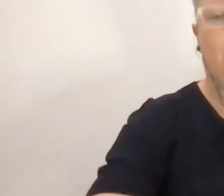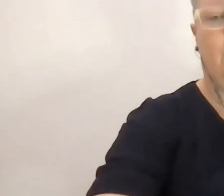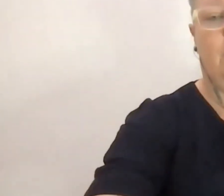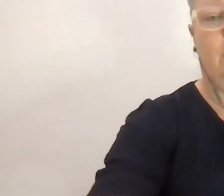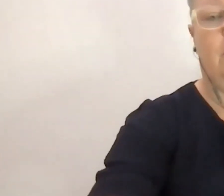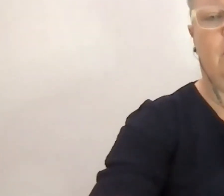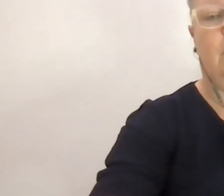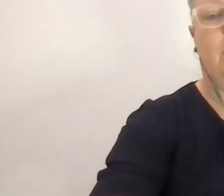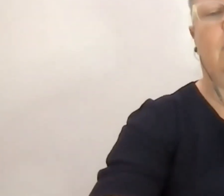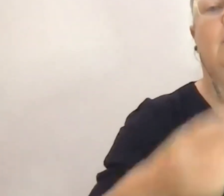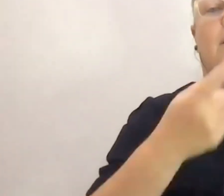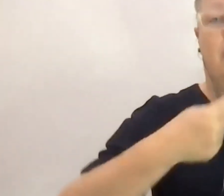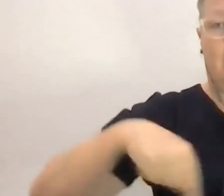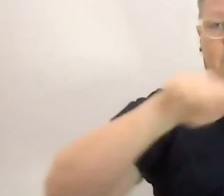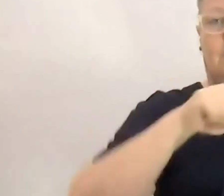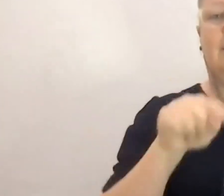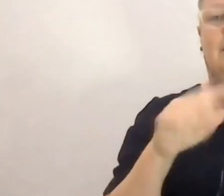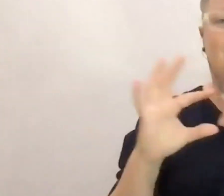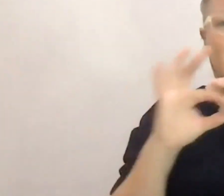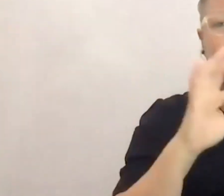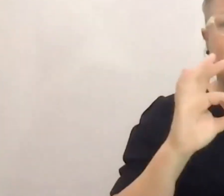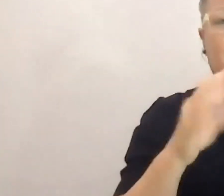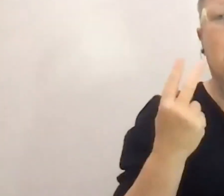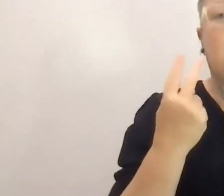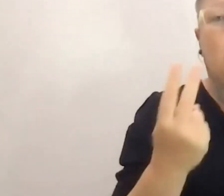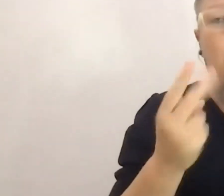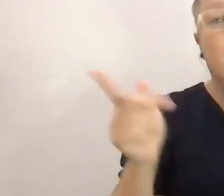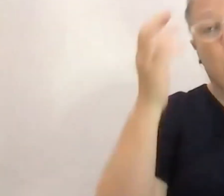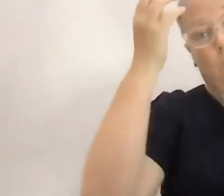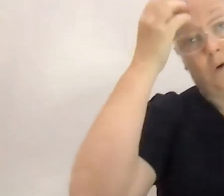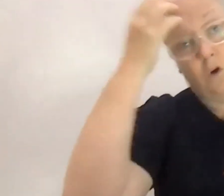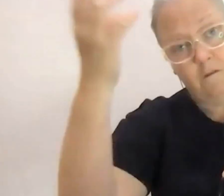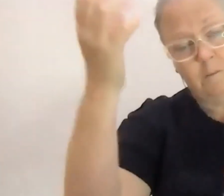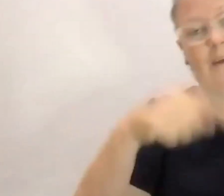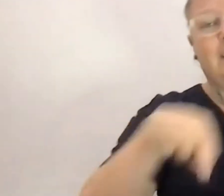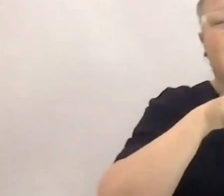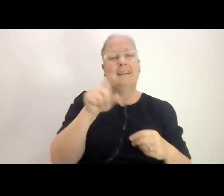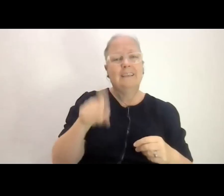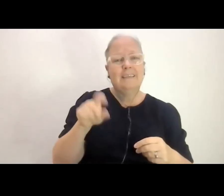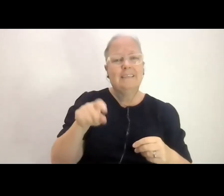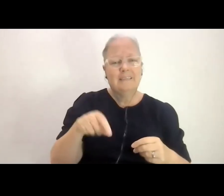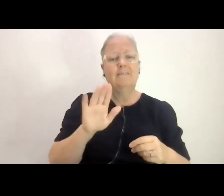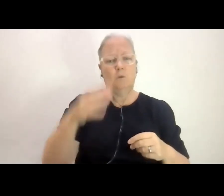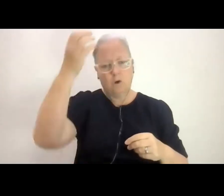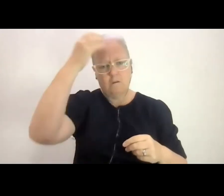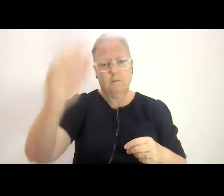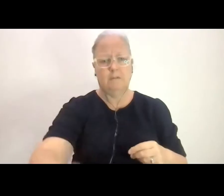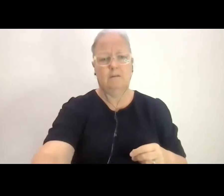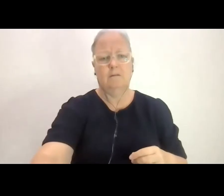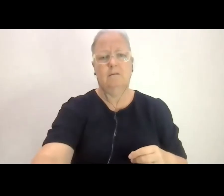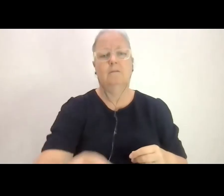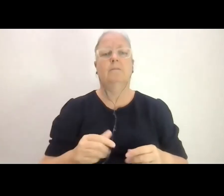society is the key link to governments and the needs of populations, particularly the needs of the most marginalized and vulnerable